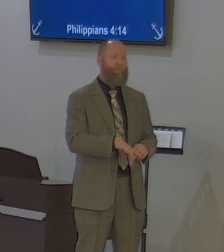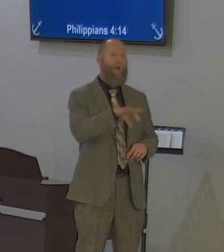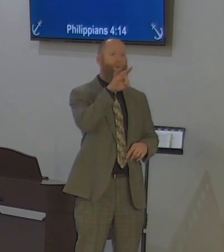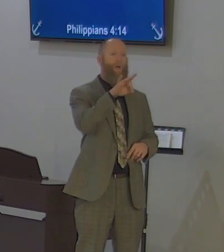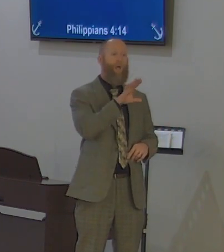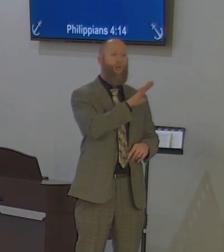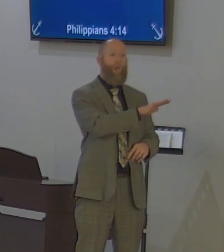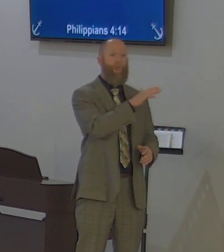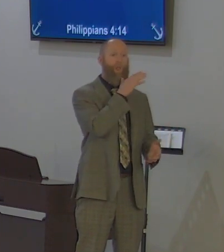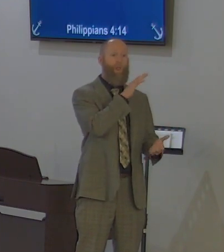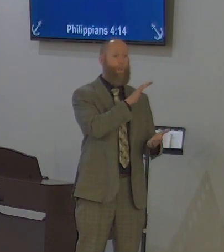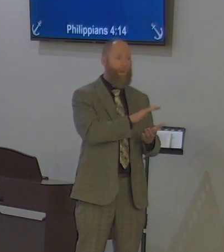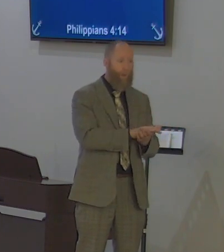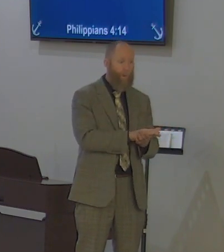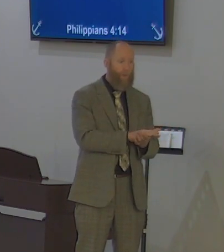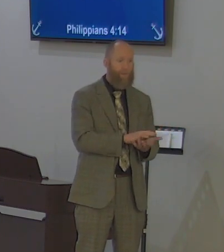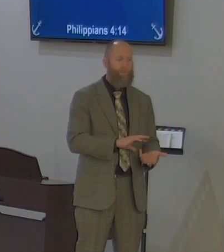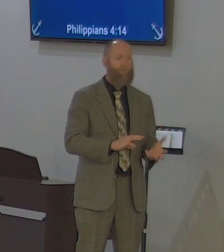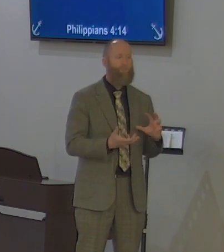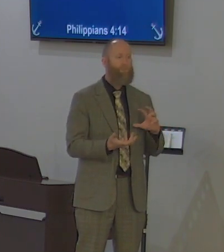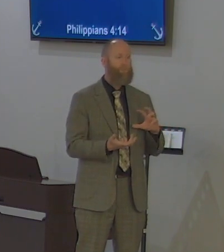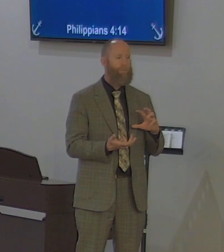They didn't seem to like each other.